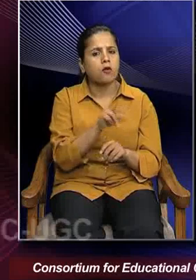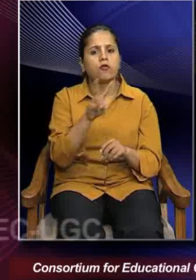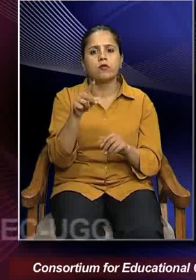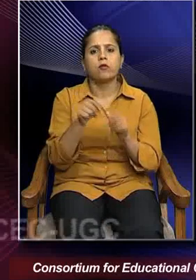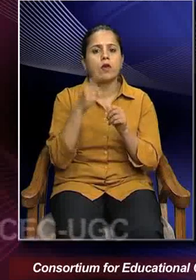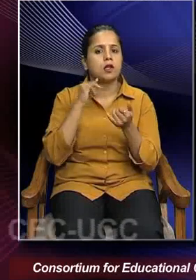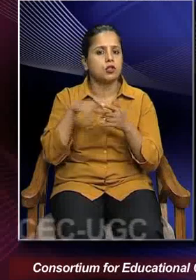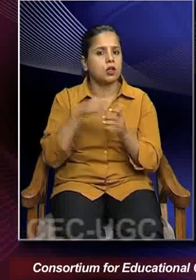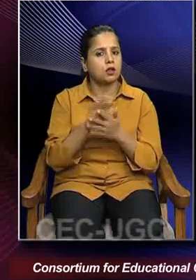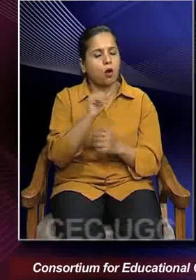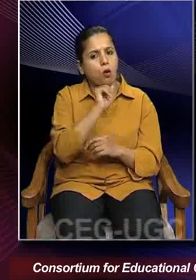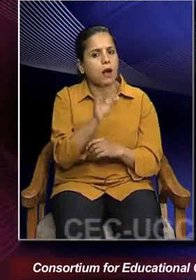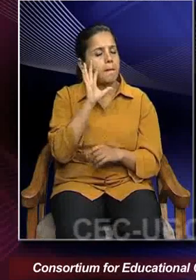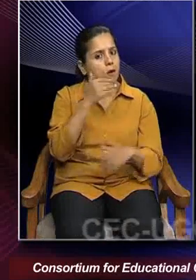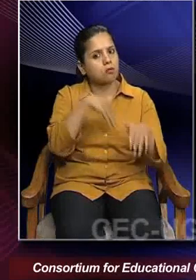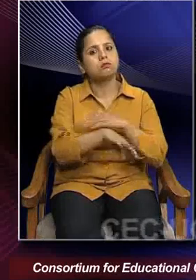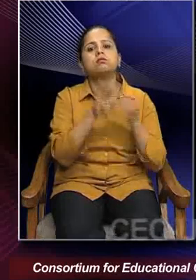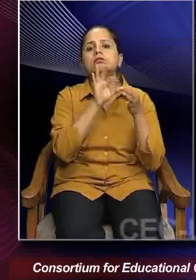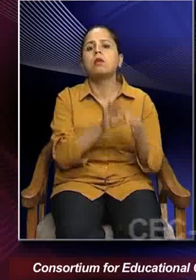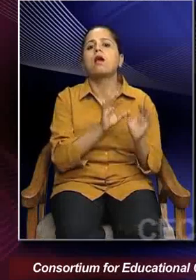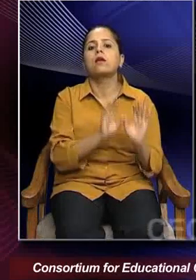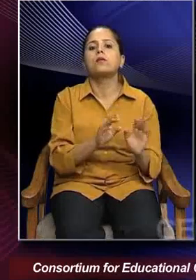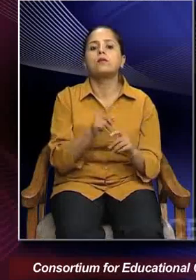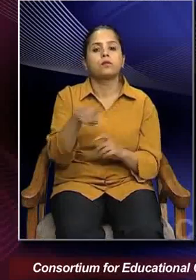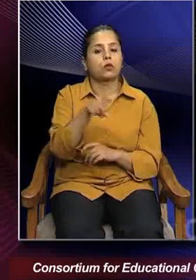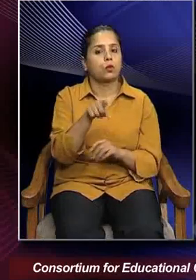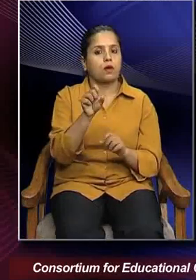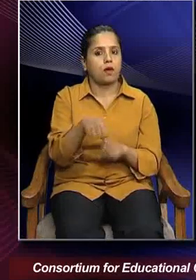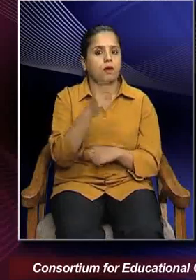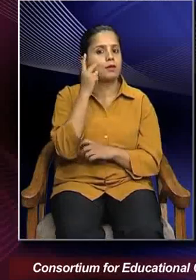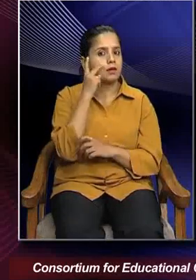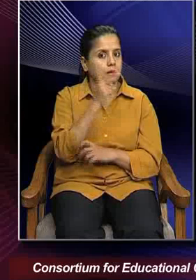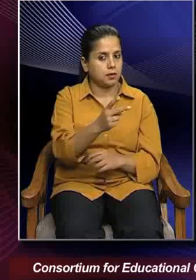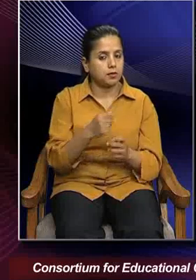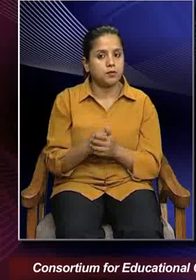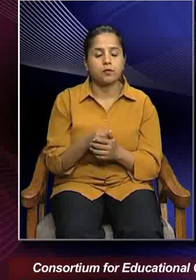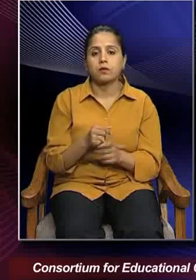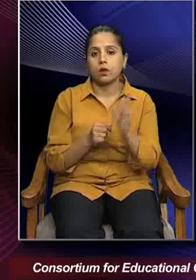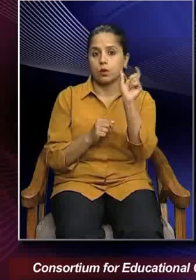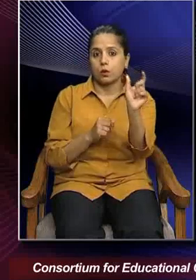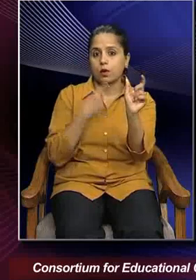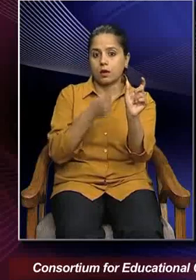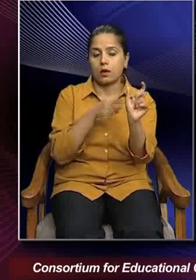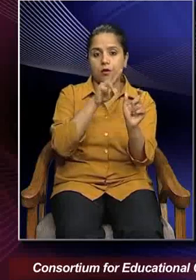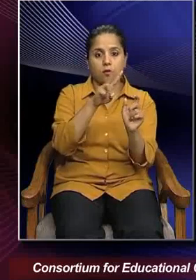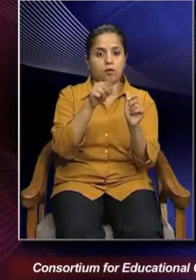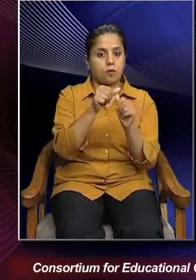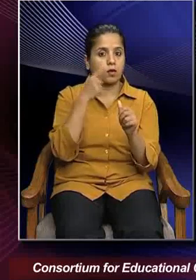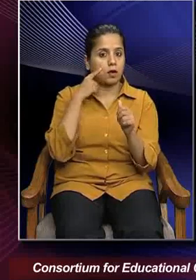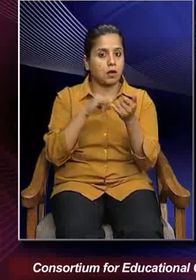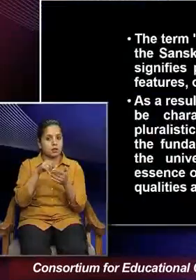philosophy. And that is where you can see that the term Vaiśeṣika